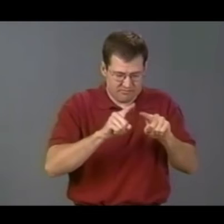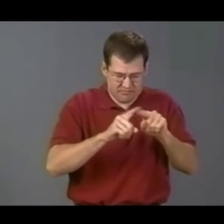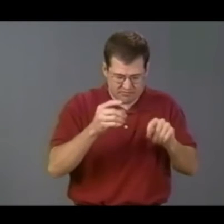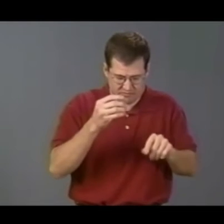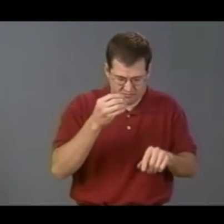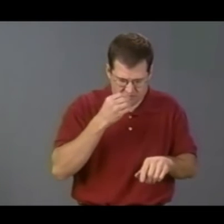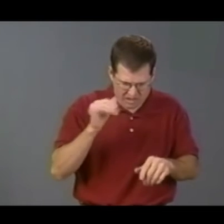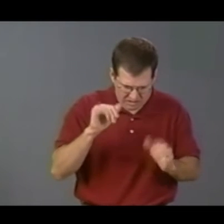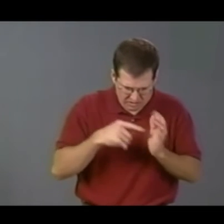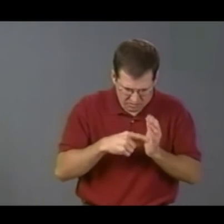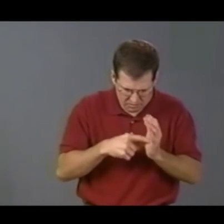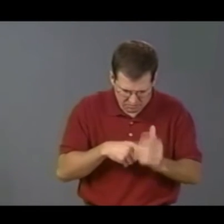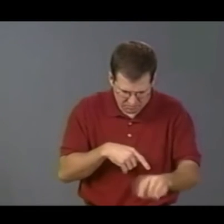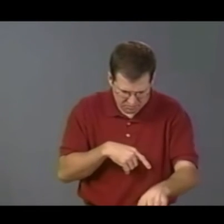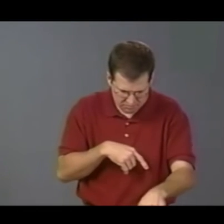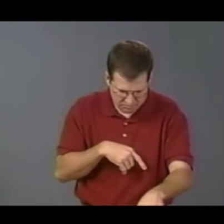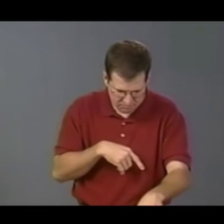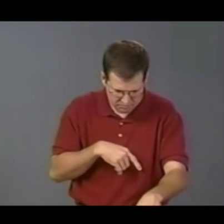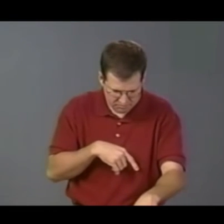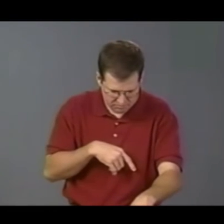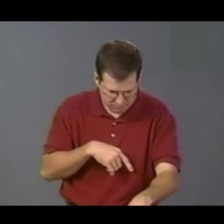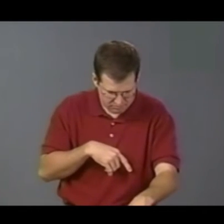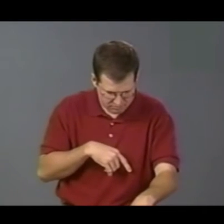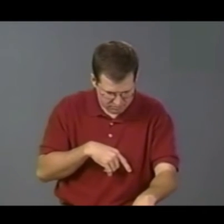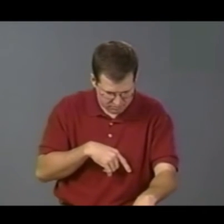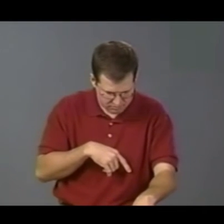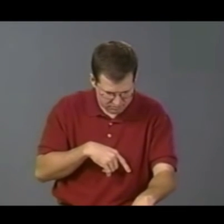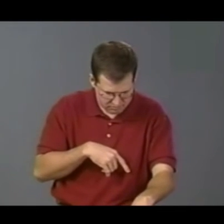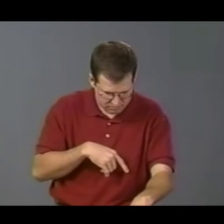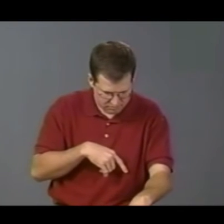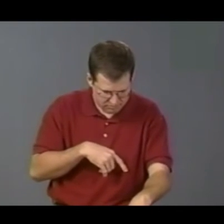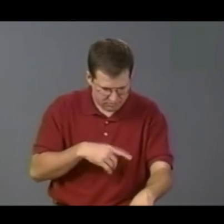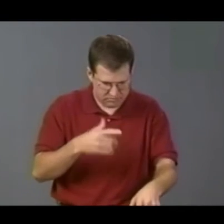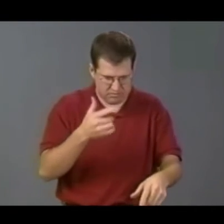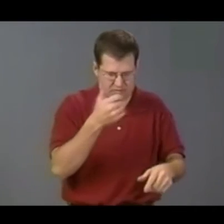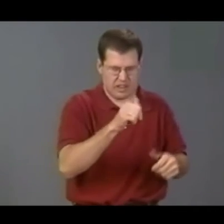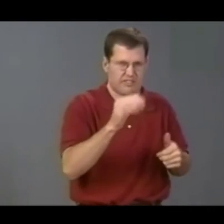Another way, get them to eat different foods.